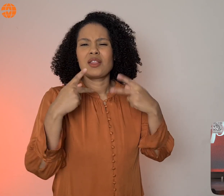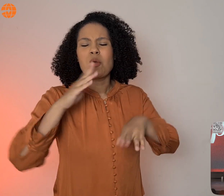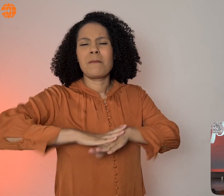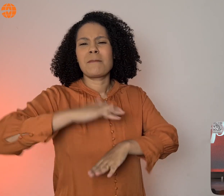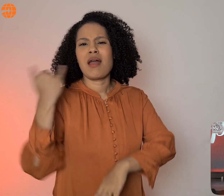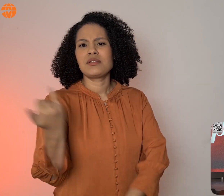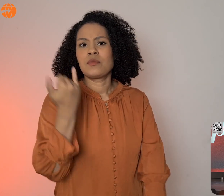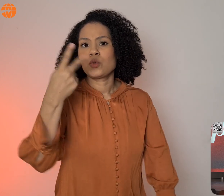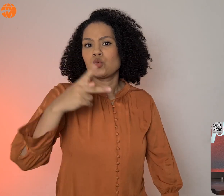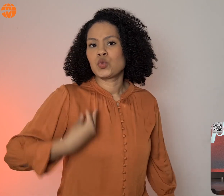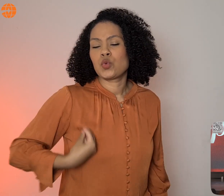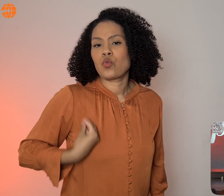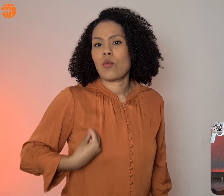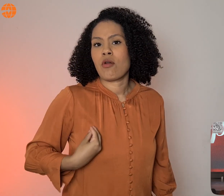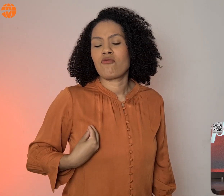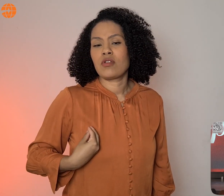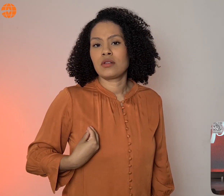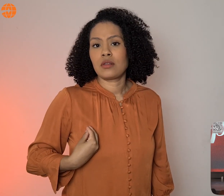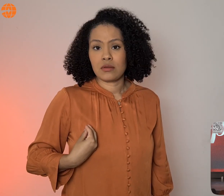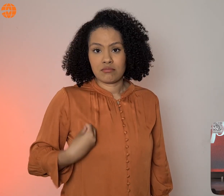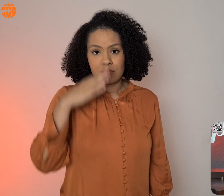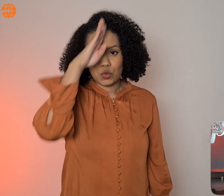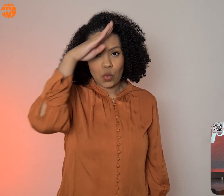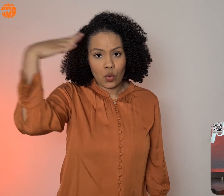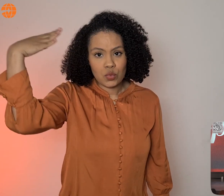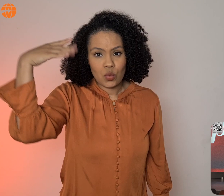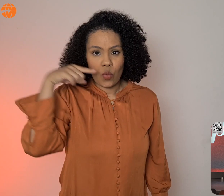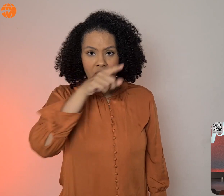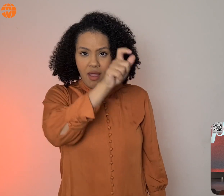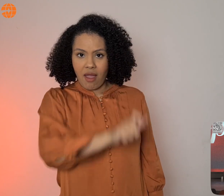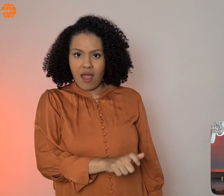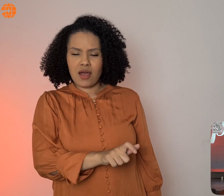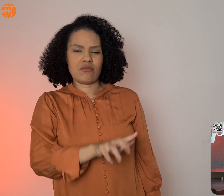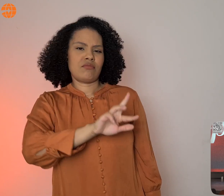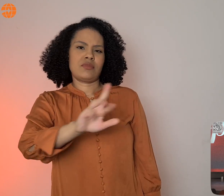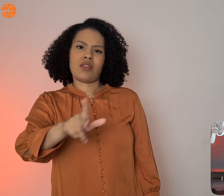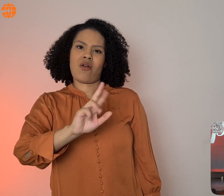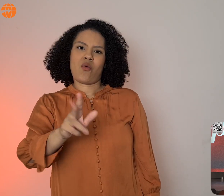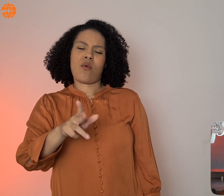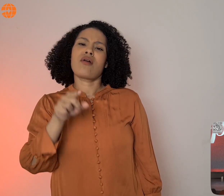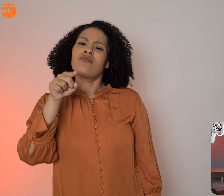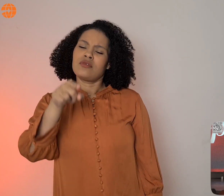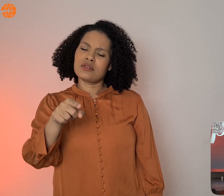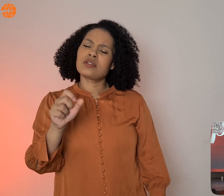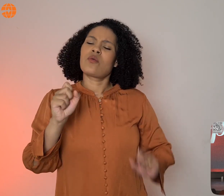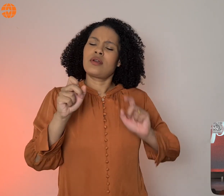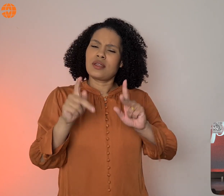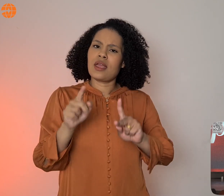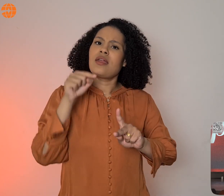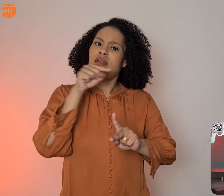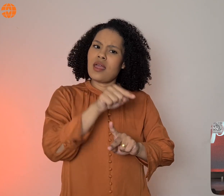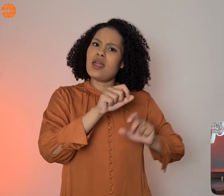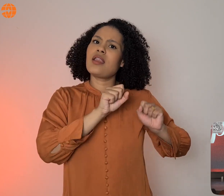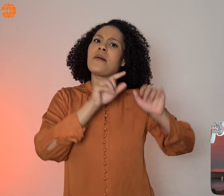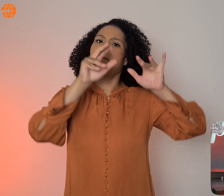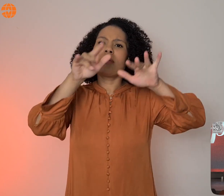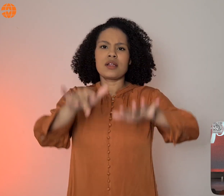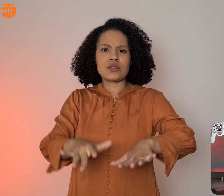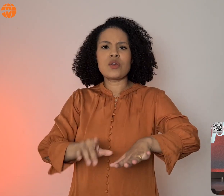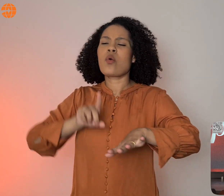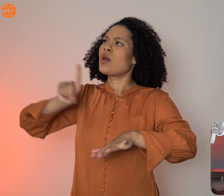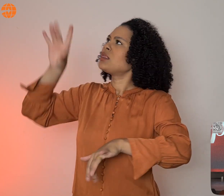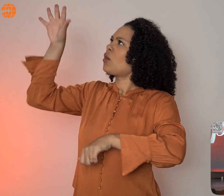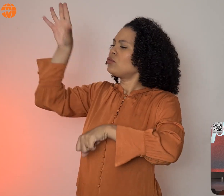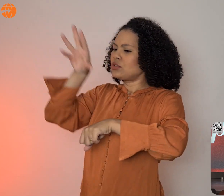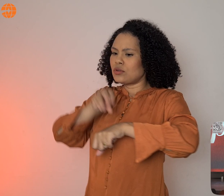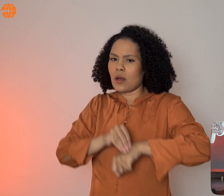precisa não é o Josué. You need Josué, Você precisa do Josué. and you're blessed to have a pastor like Josué, E você é